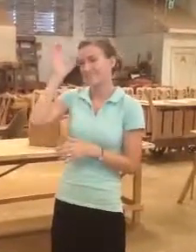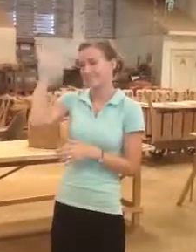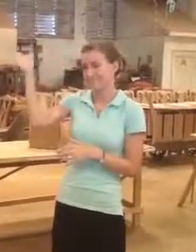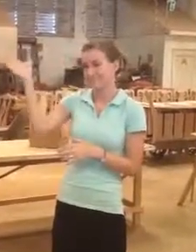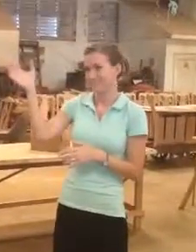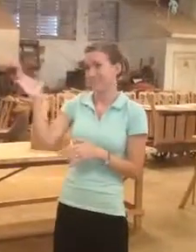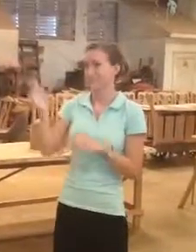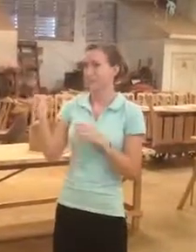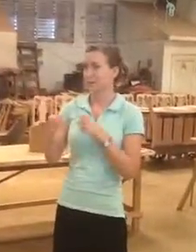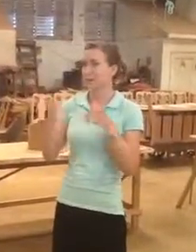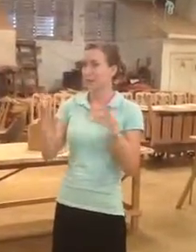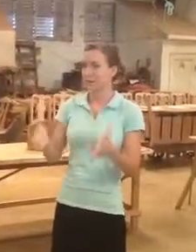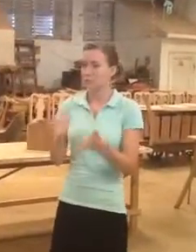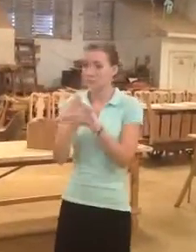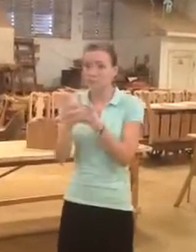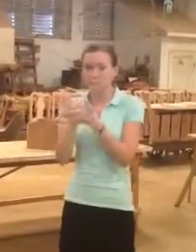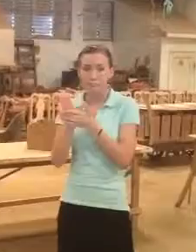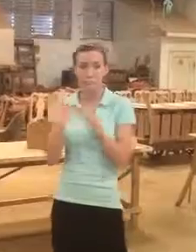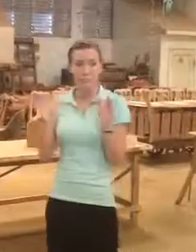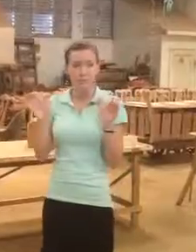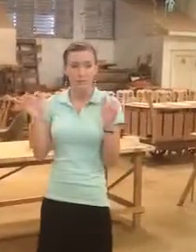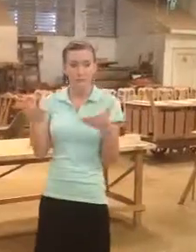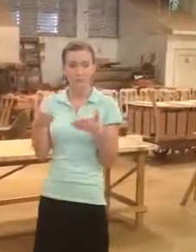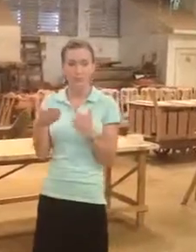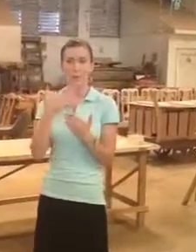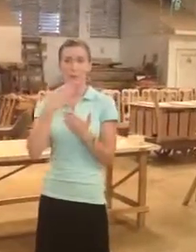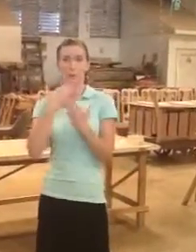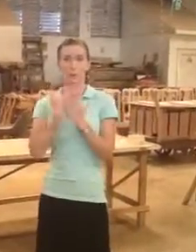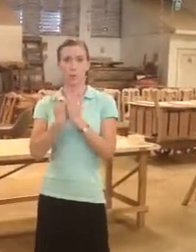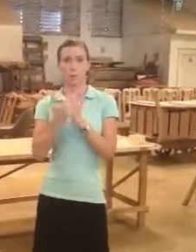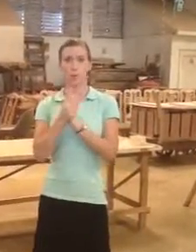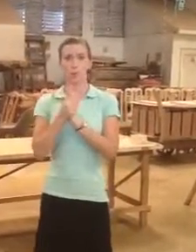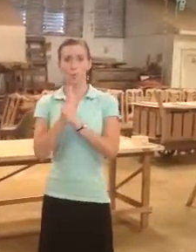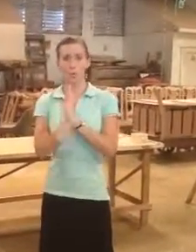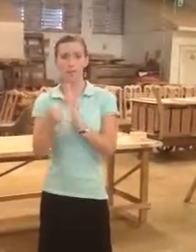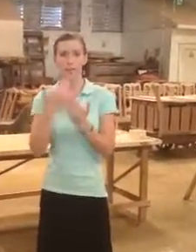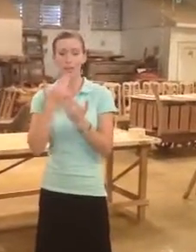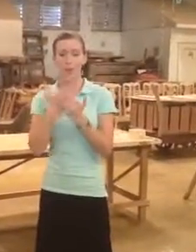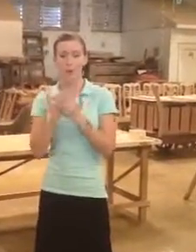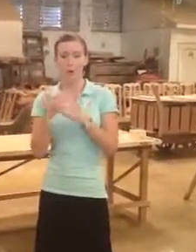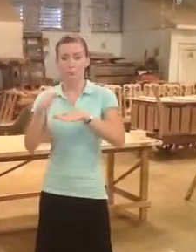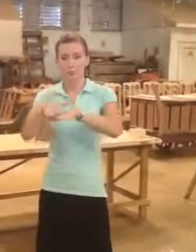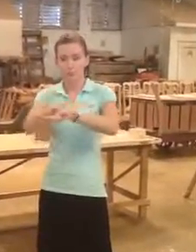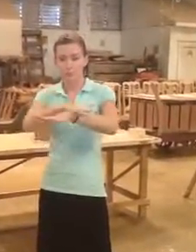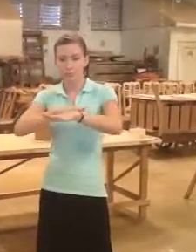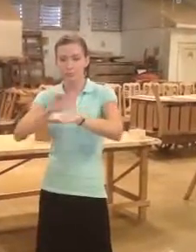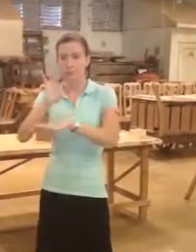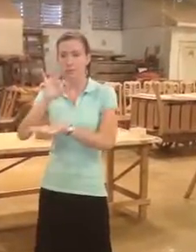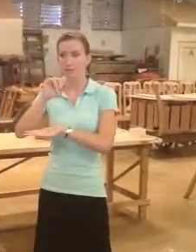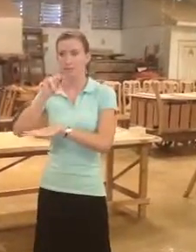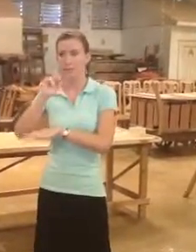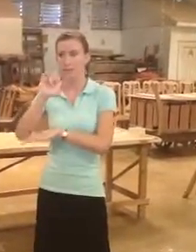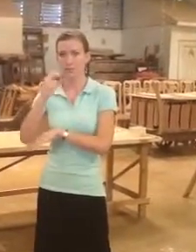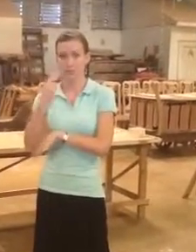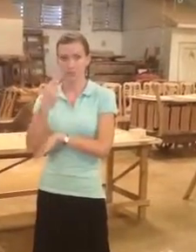in here to kind of clean things up and really focused on quality, focused on finish, those things that we need in order to